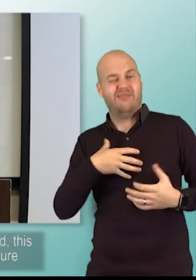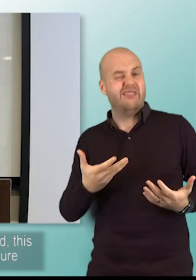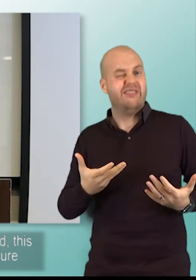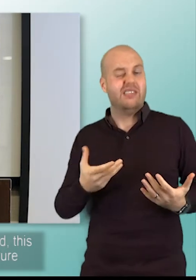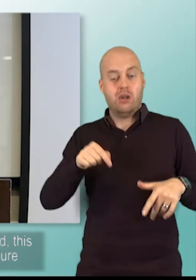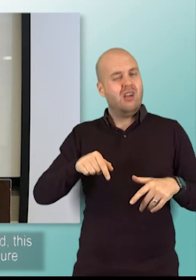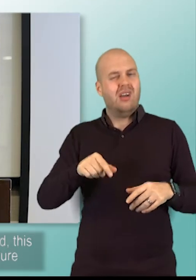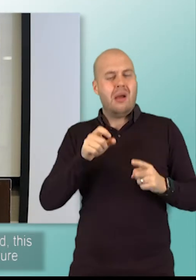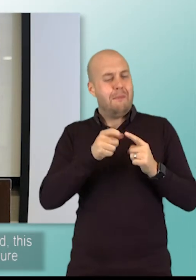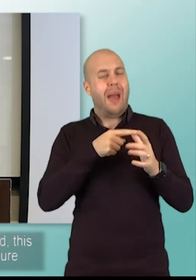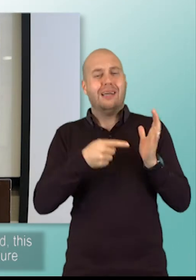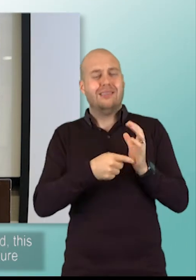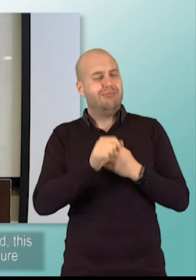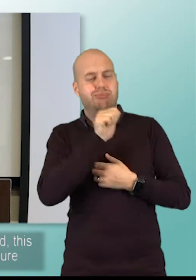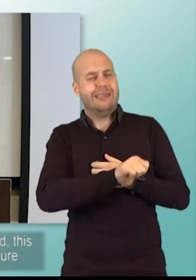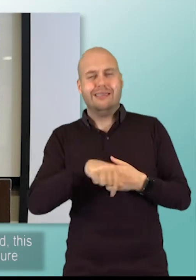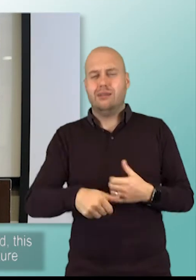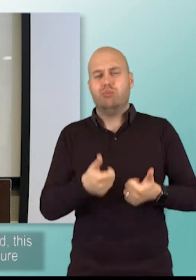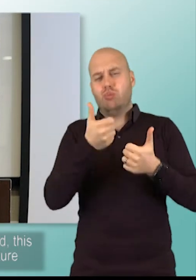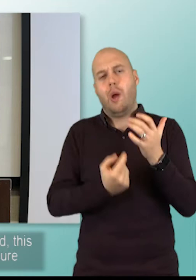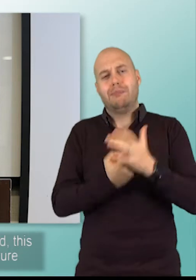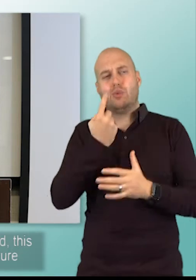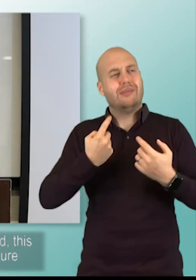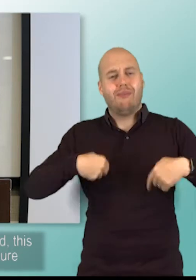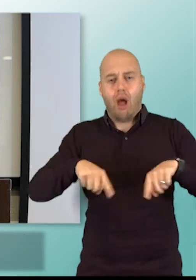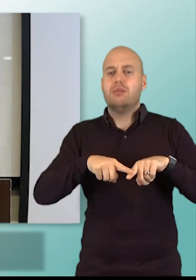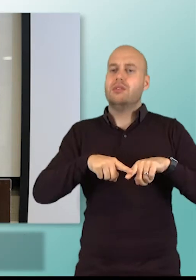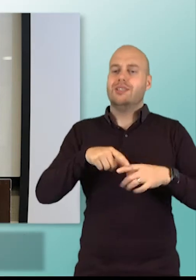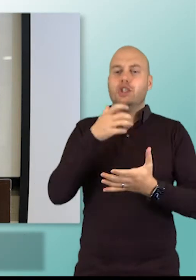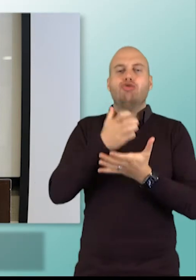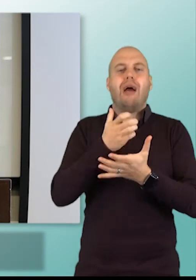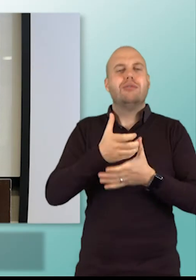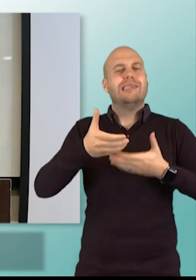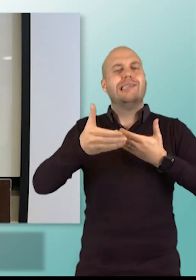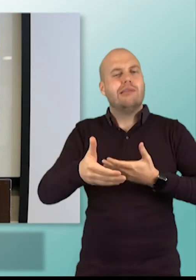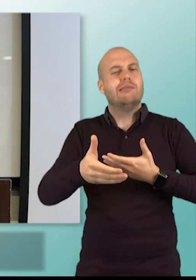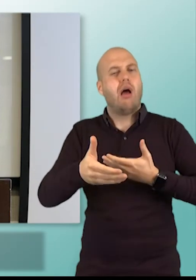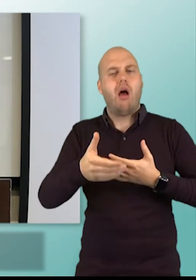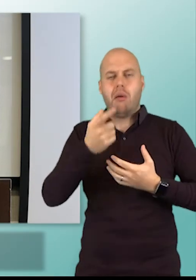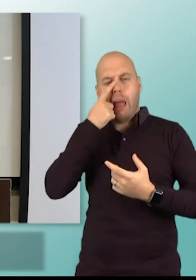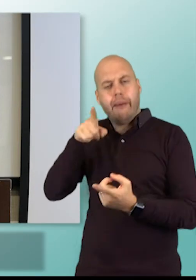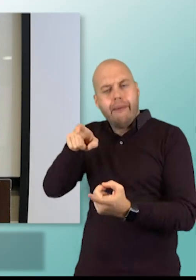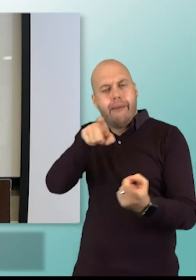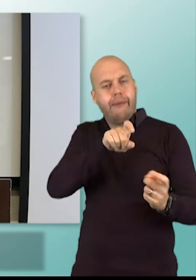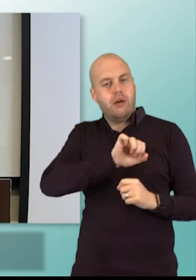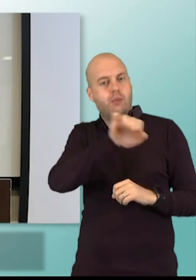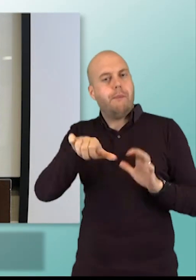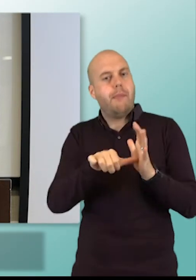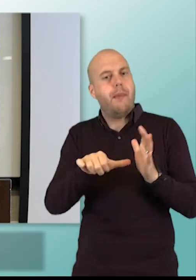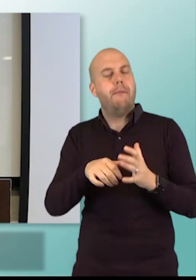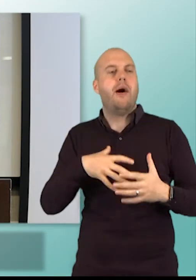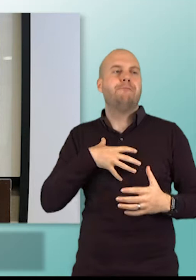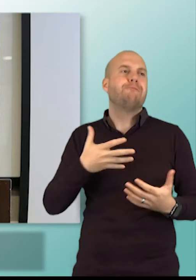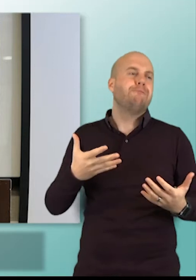as Pat has said, this is a great opportunity for us to take the temperature in the charity sector, get a sense of the issues that